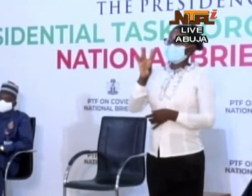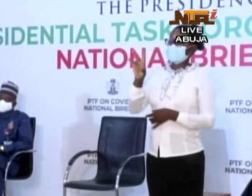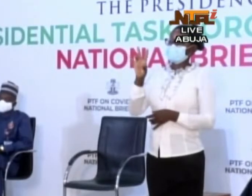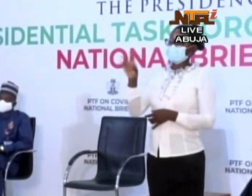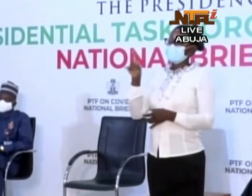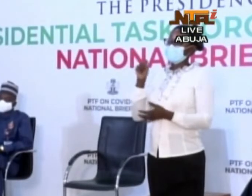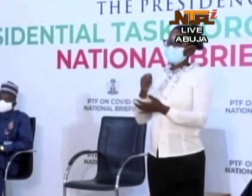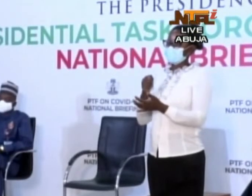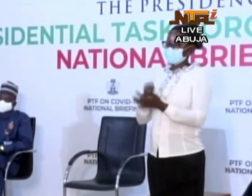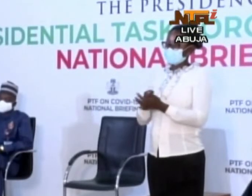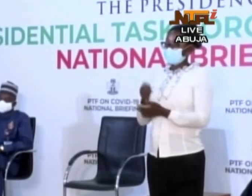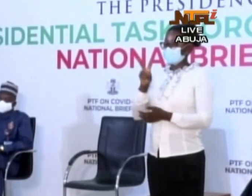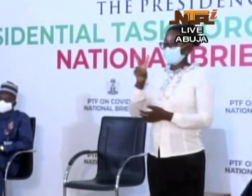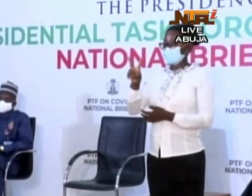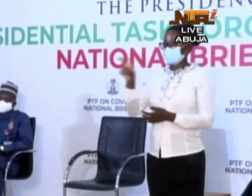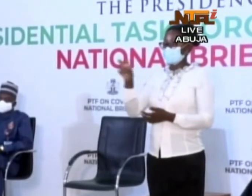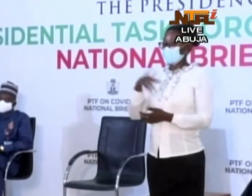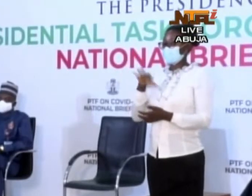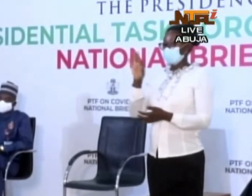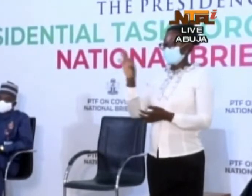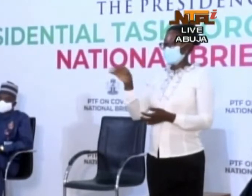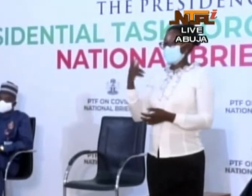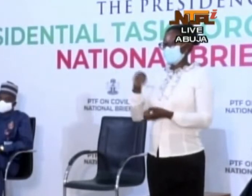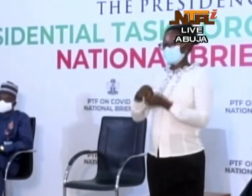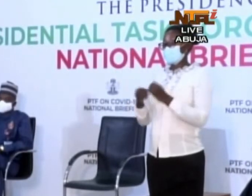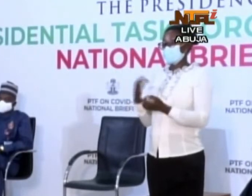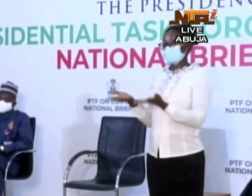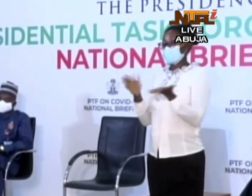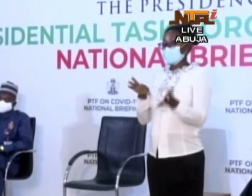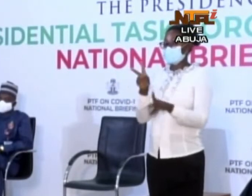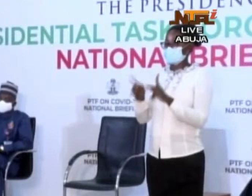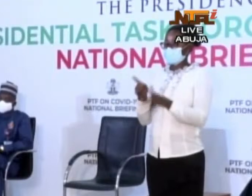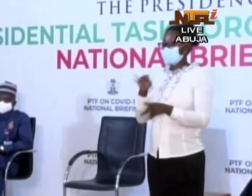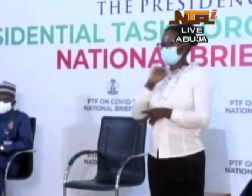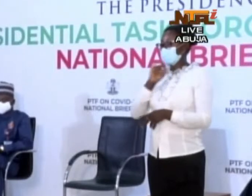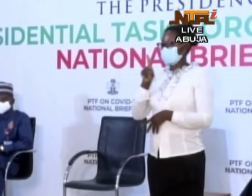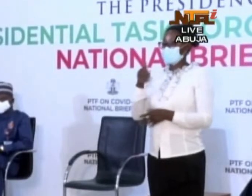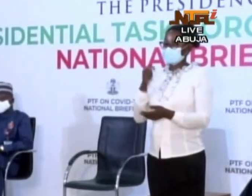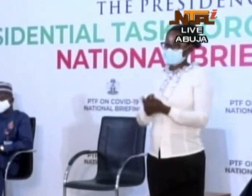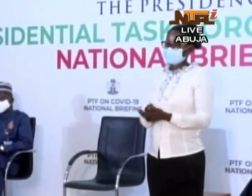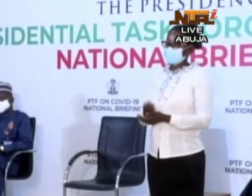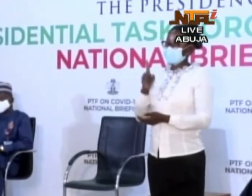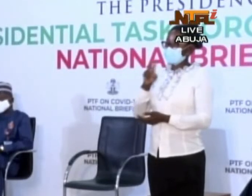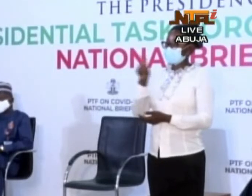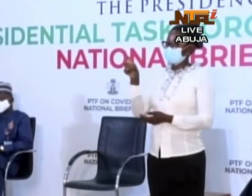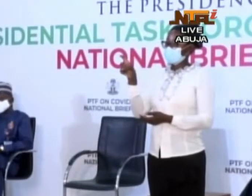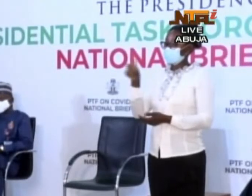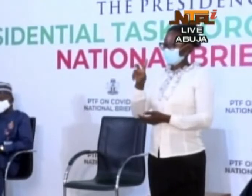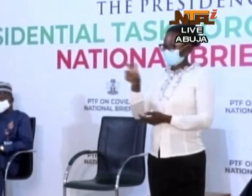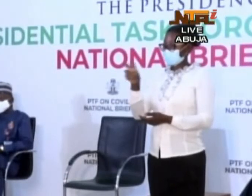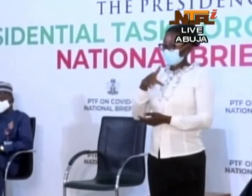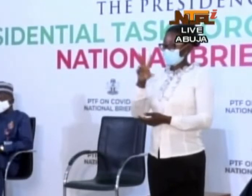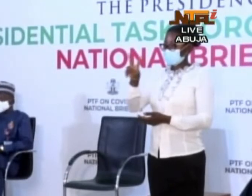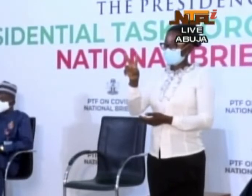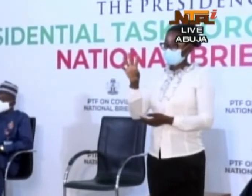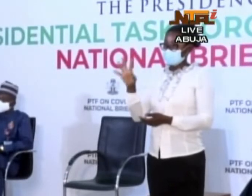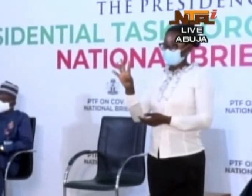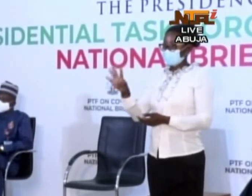77,299. The number of deaths till date is 1,324, with a